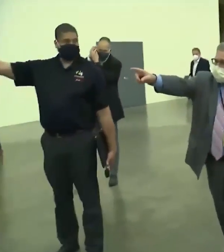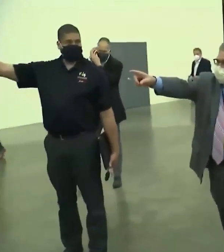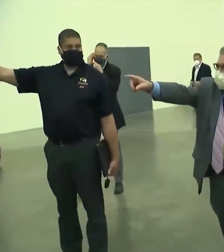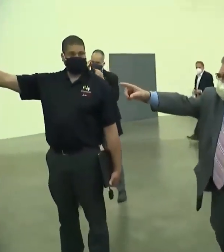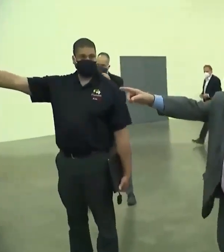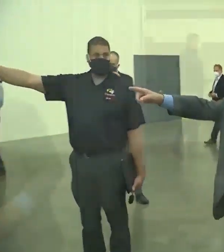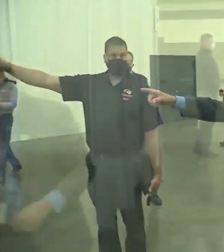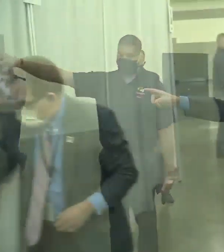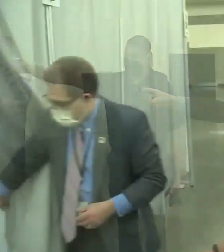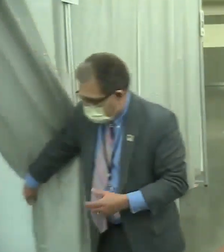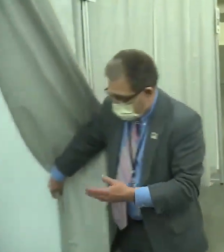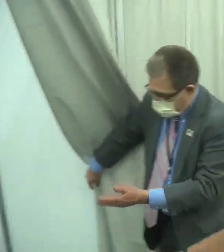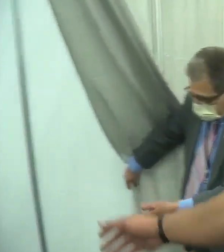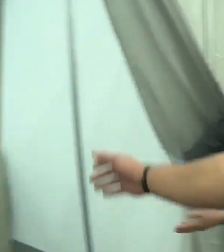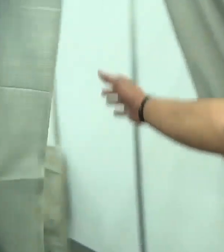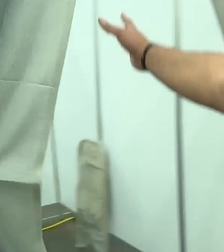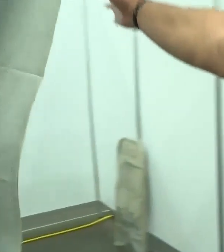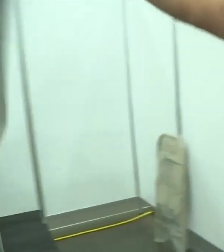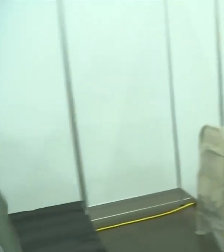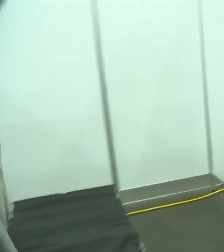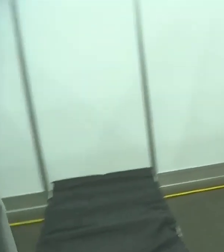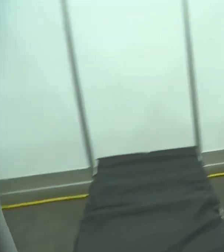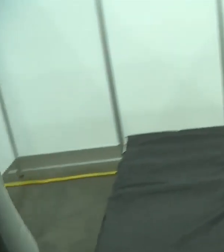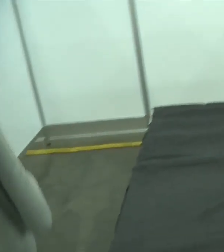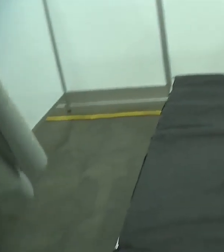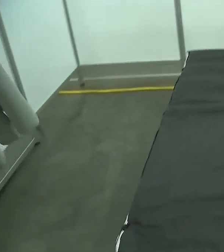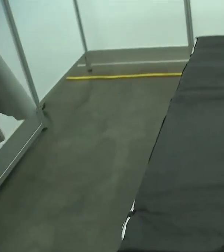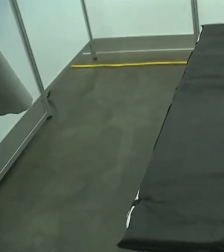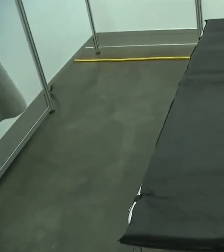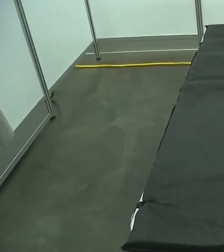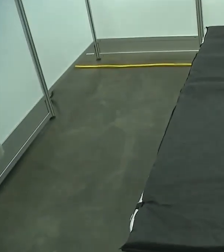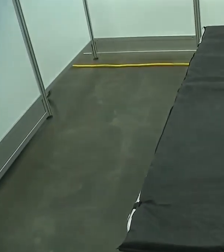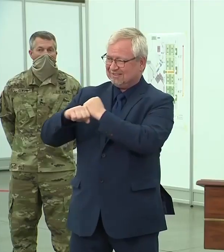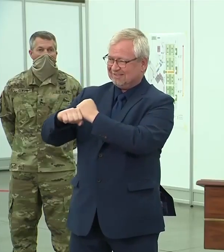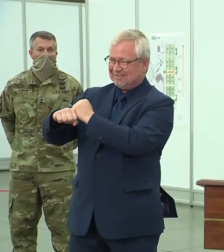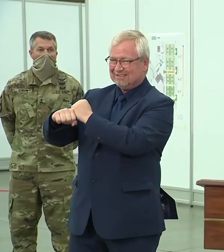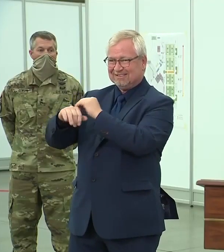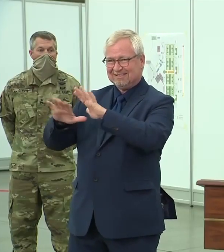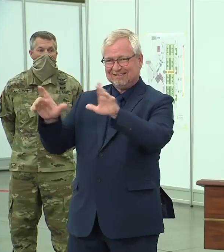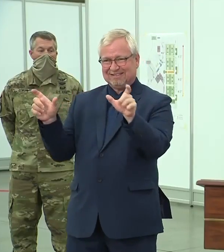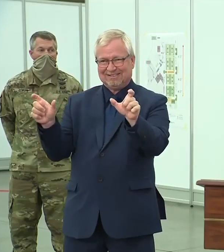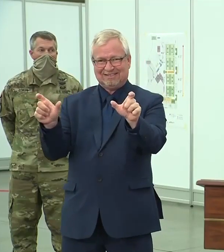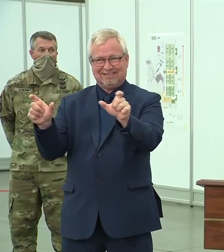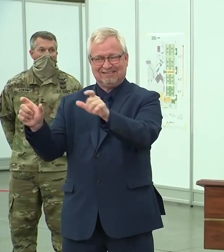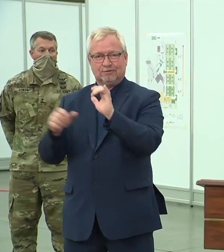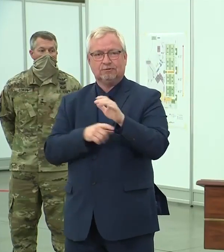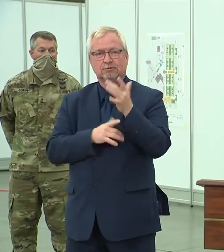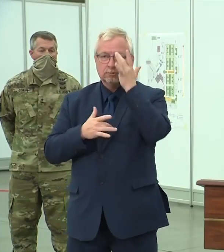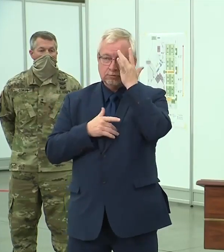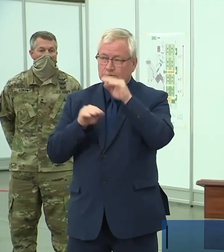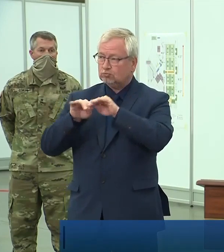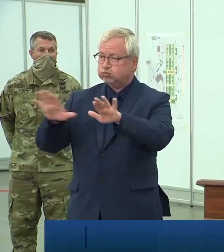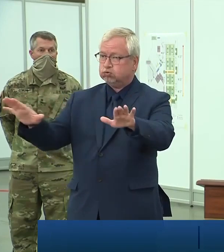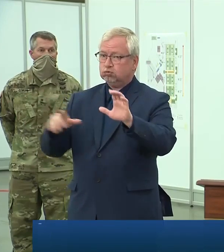ready to play its role during an anticipated surge in coronavirus cases. This facility will be a place